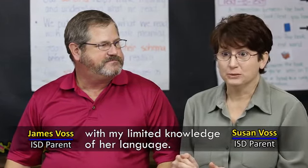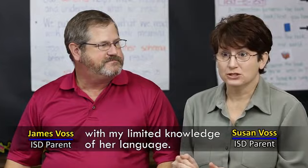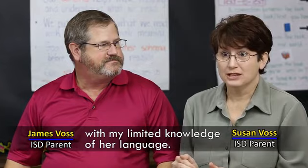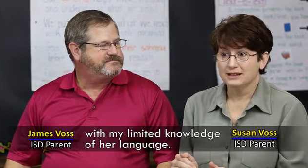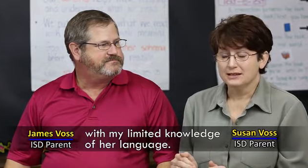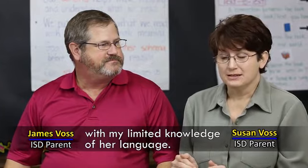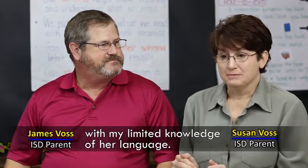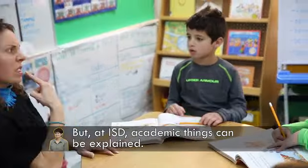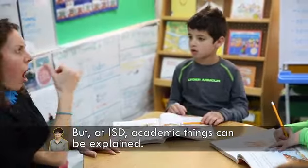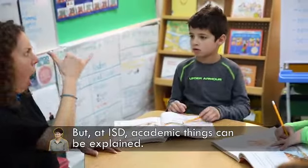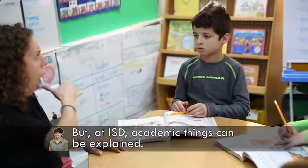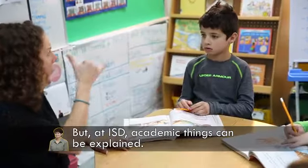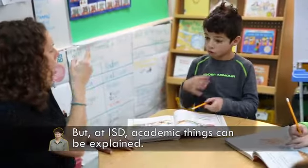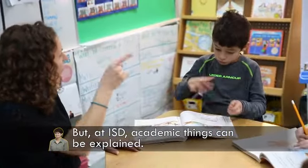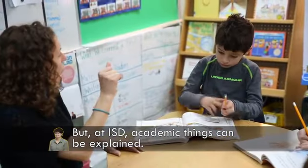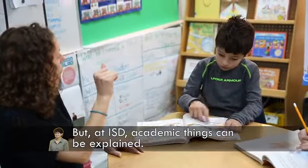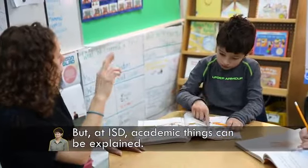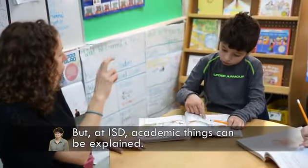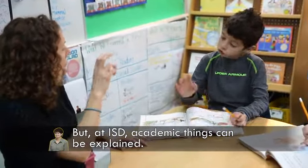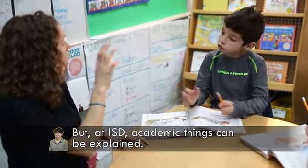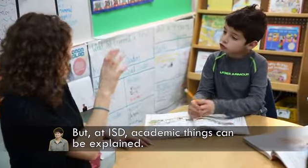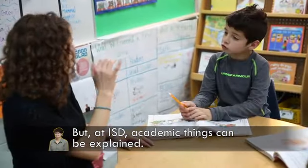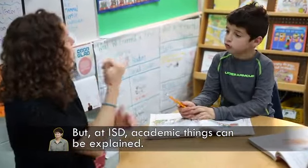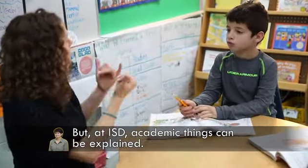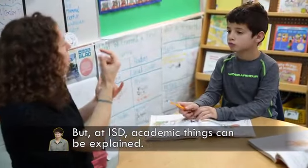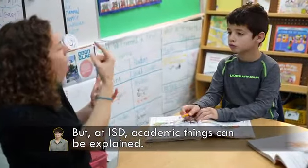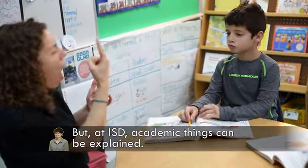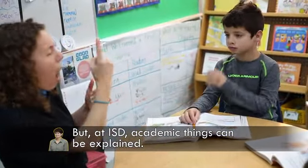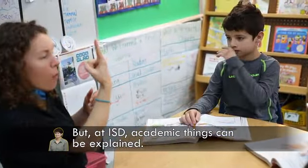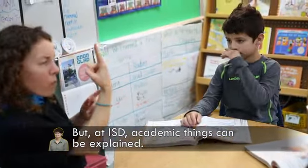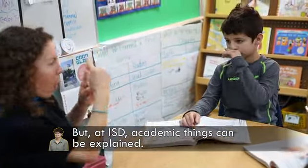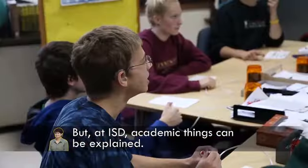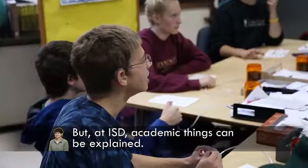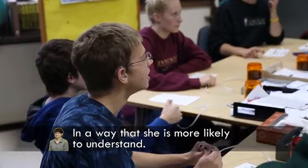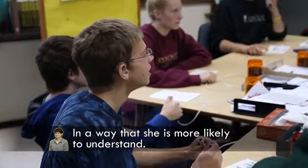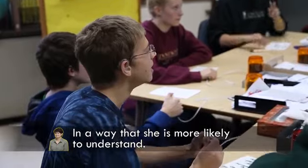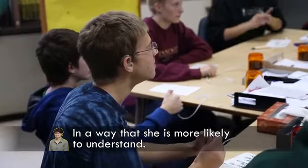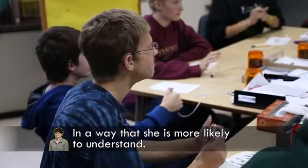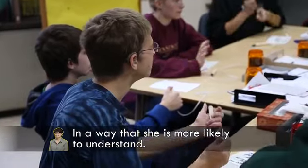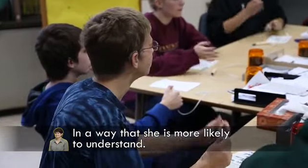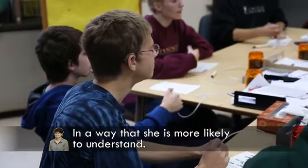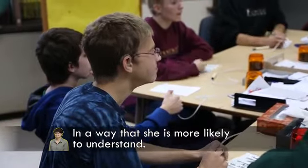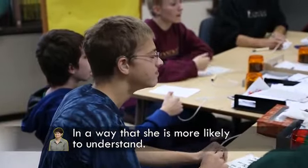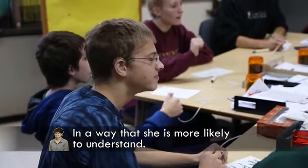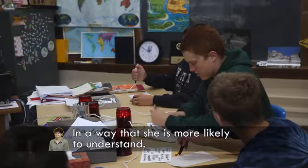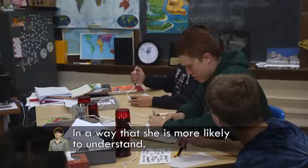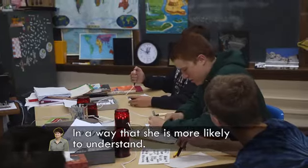language, but at ISD, academic things can be explained in a way that she is more likely to understand. There